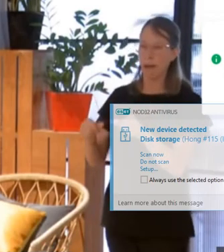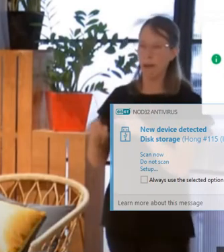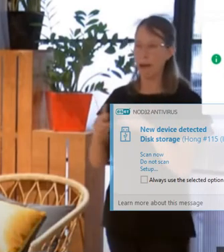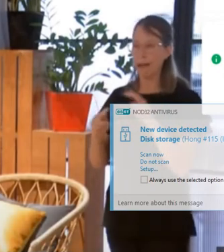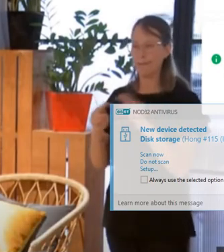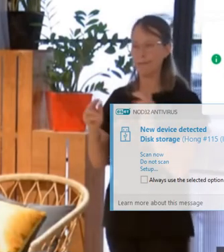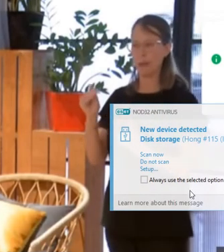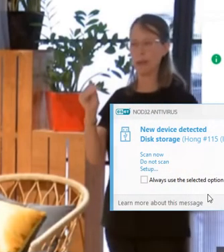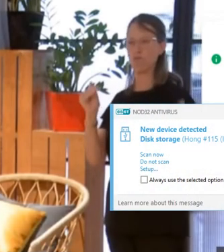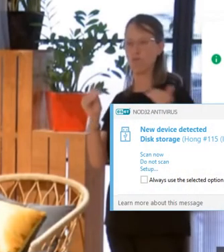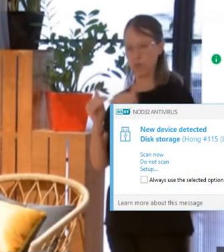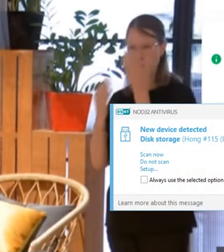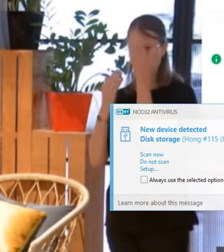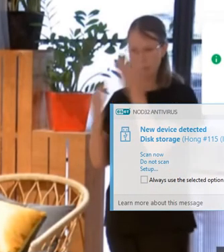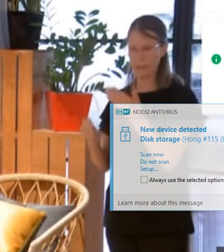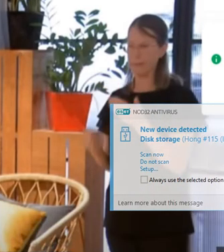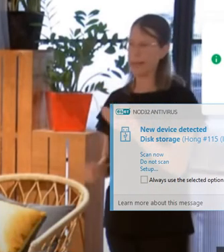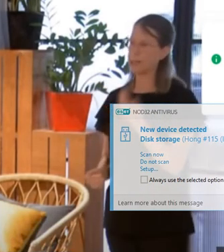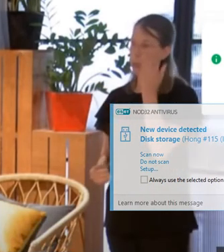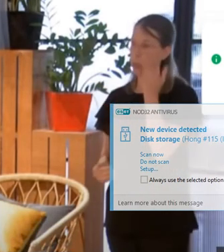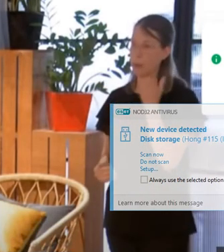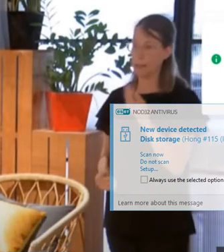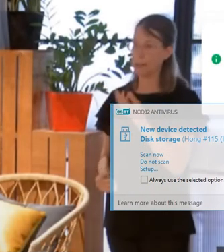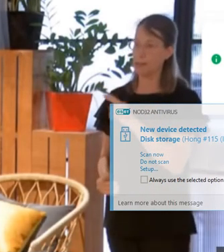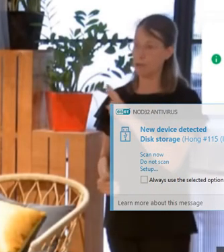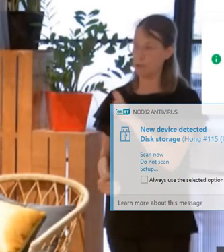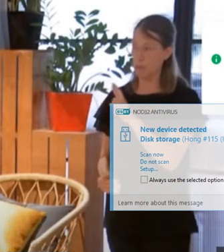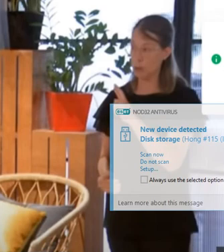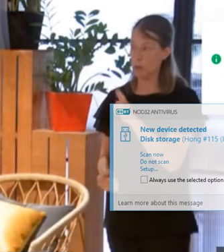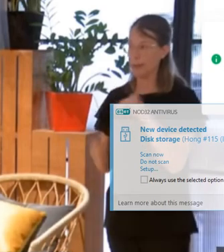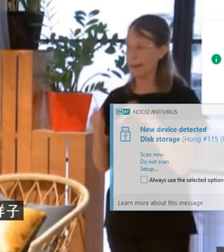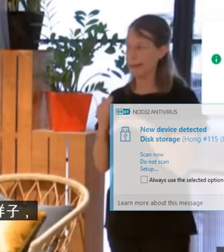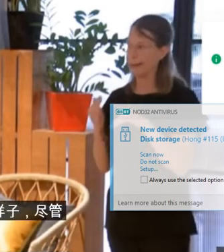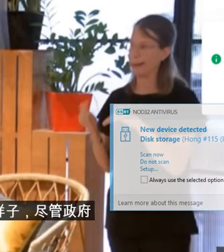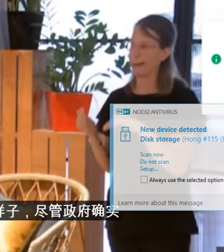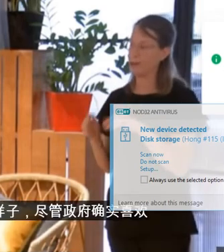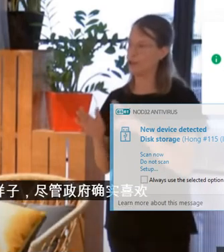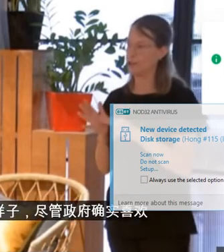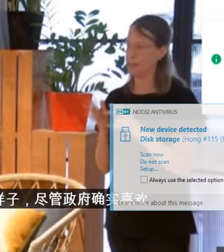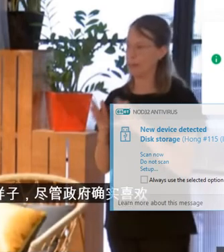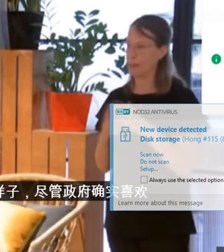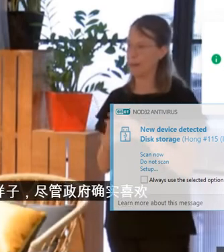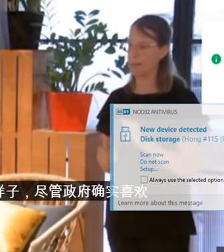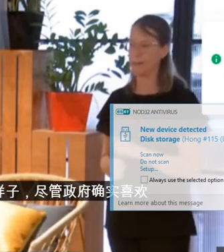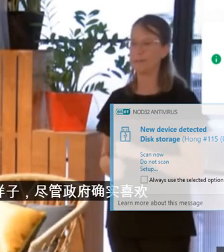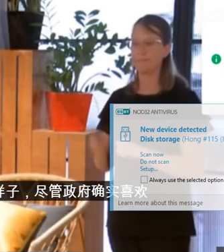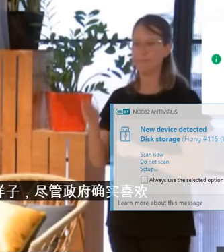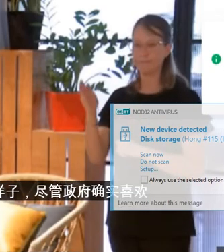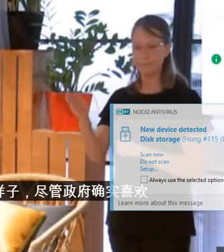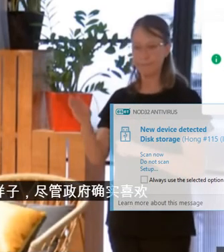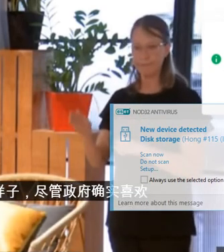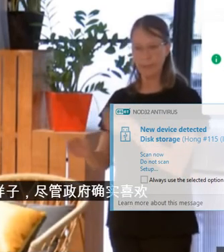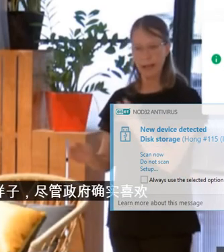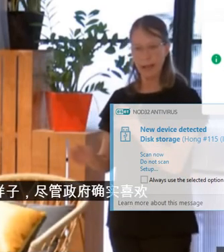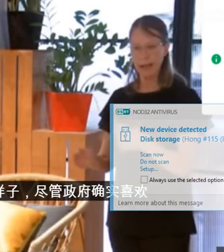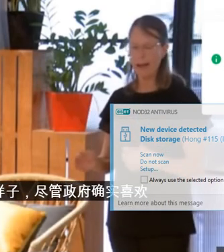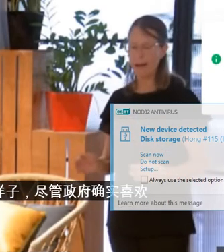and respected the role of women across the society and within the economy. Governments do reviews,